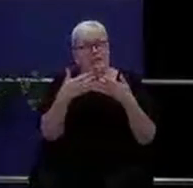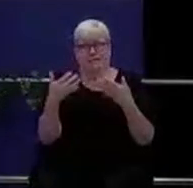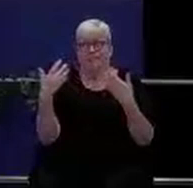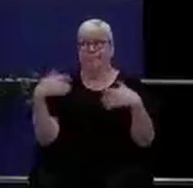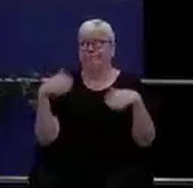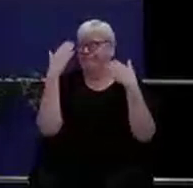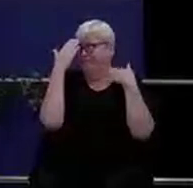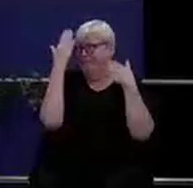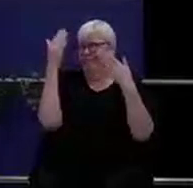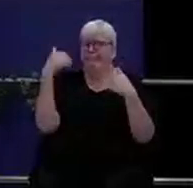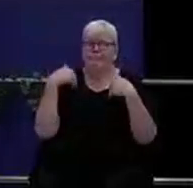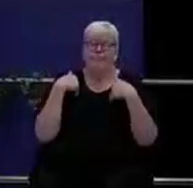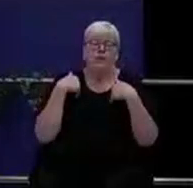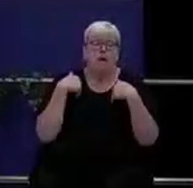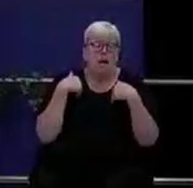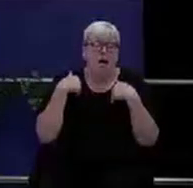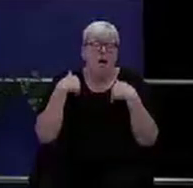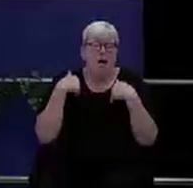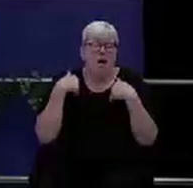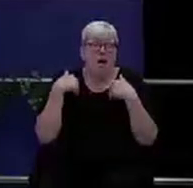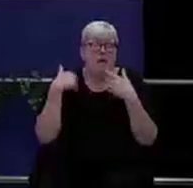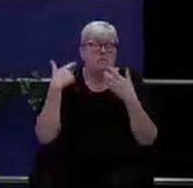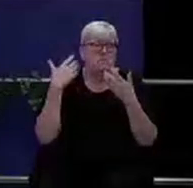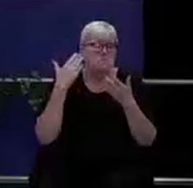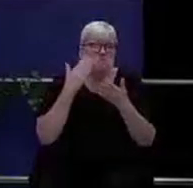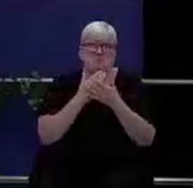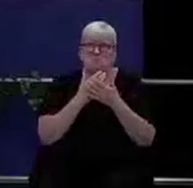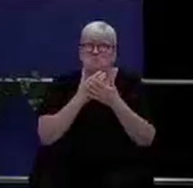I don't know. I mean, it's just